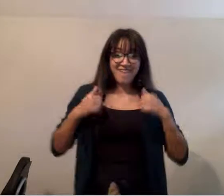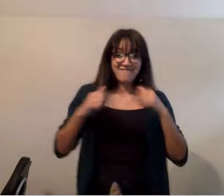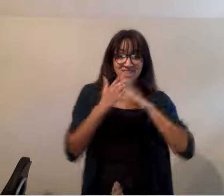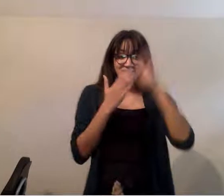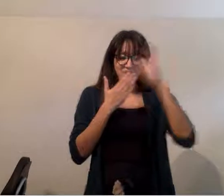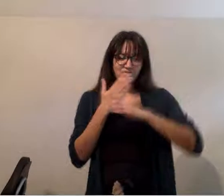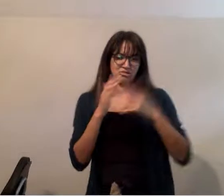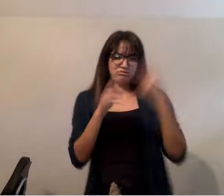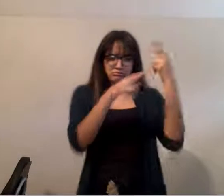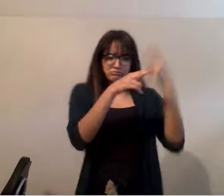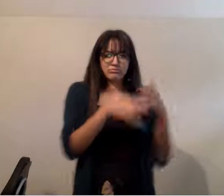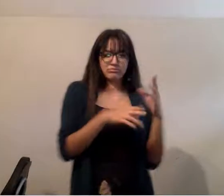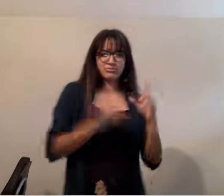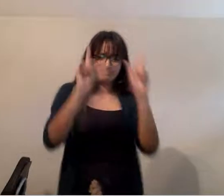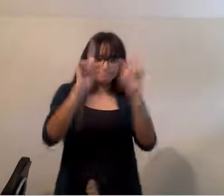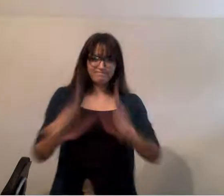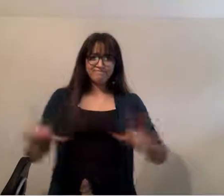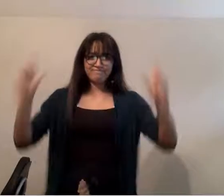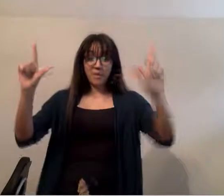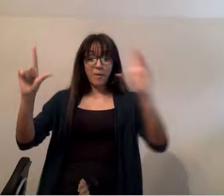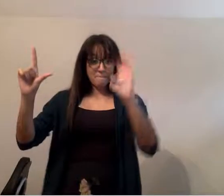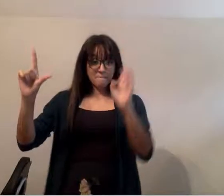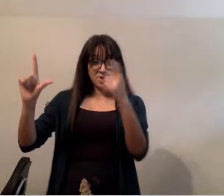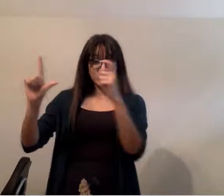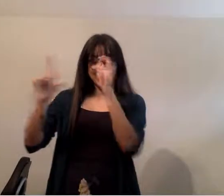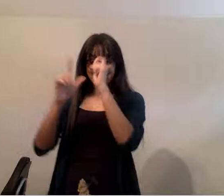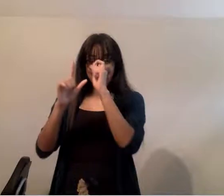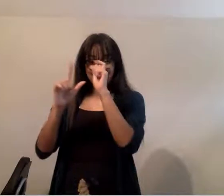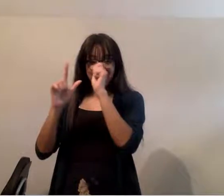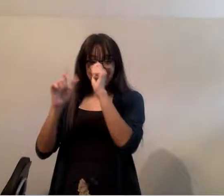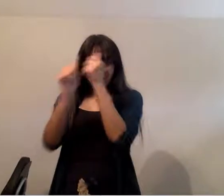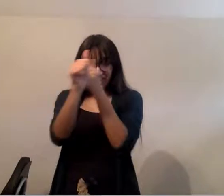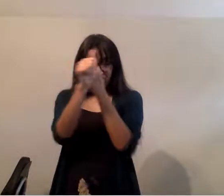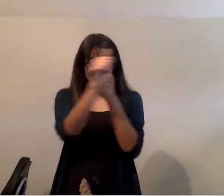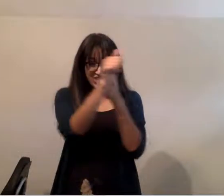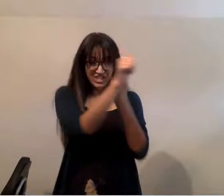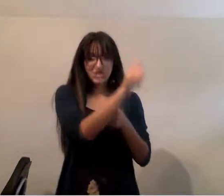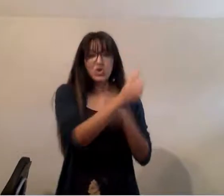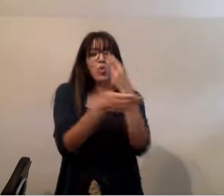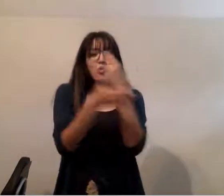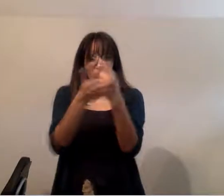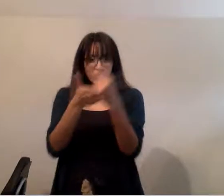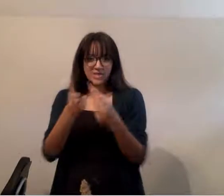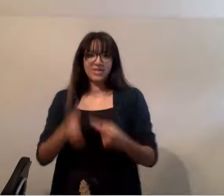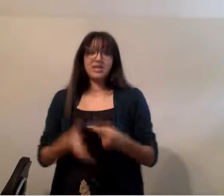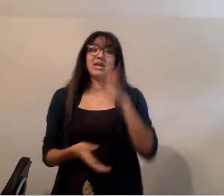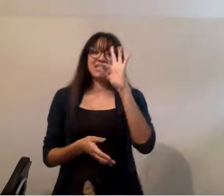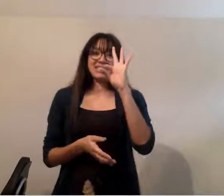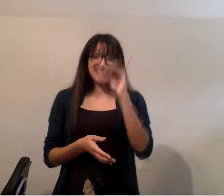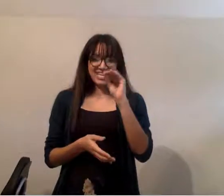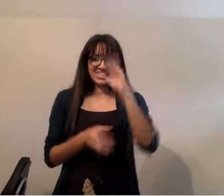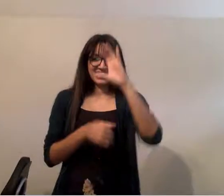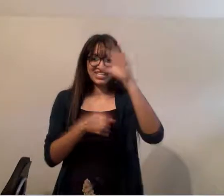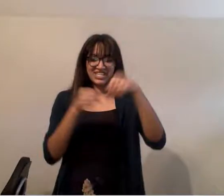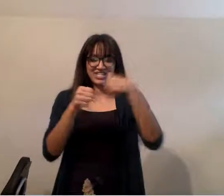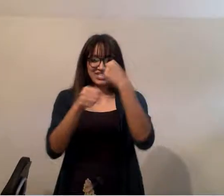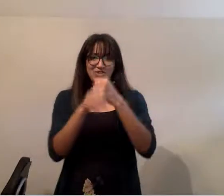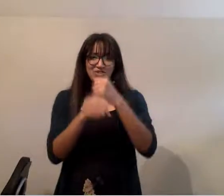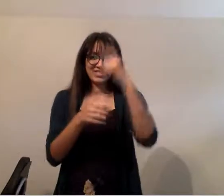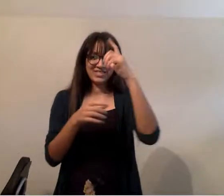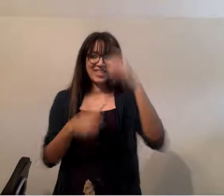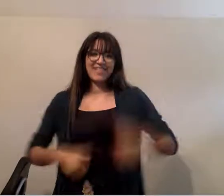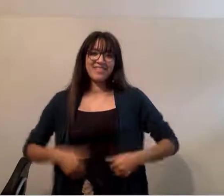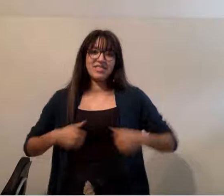week of a 90-year life. That's not that many boxes, especially since we've already used a bunch of